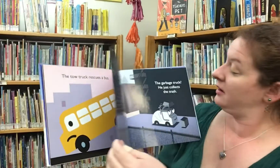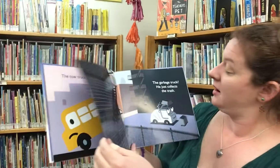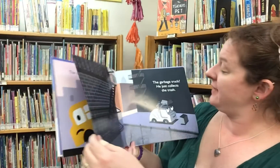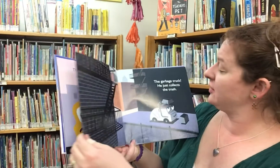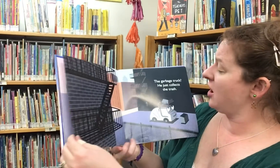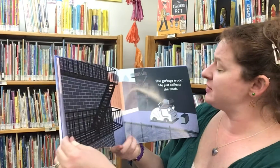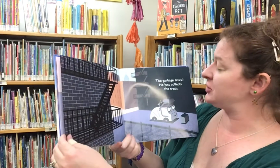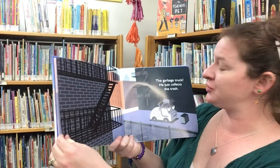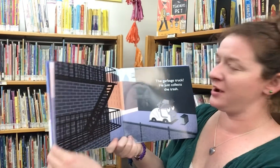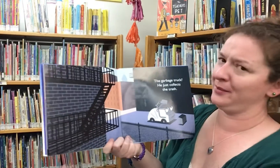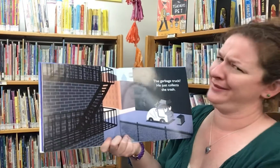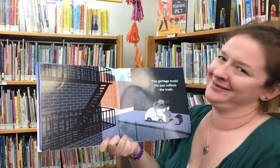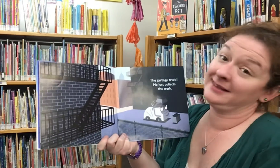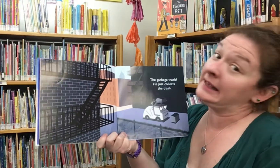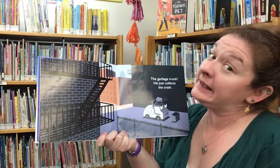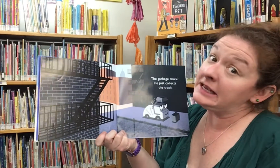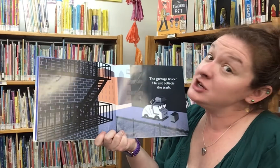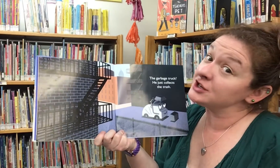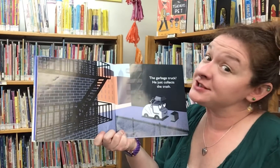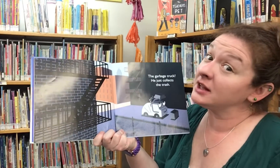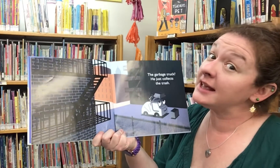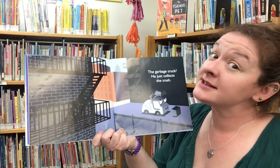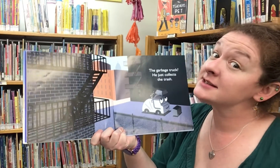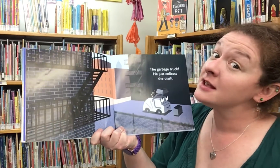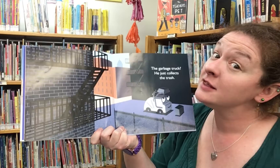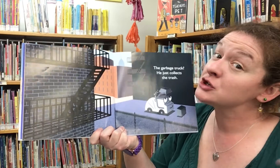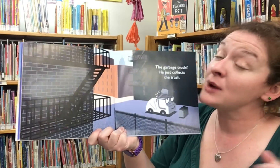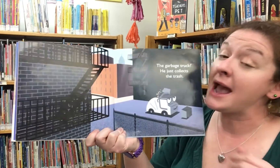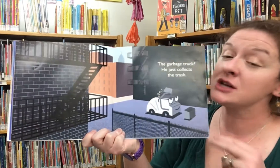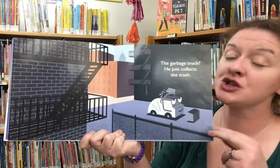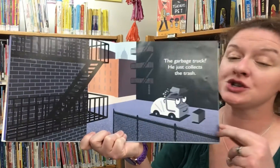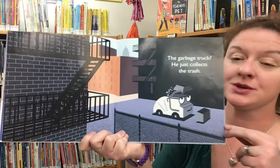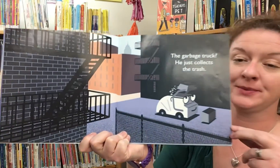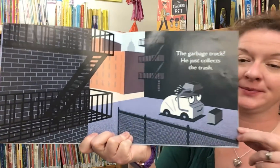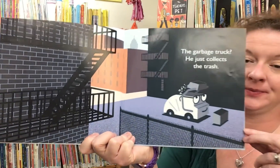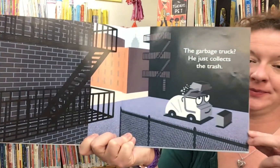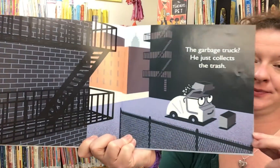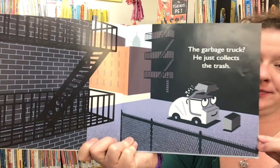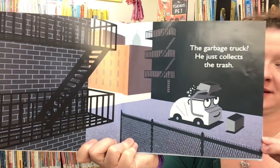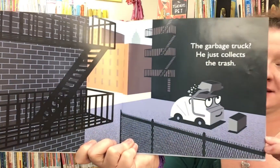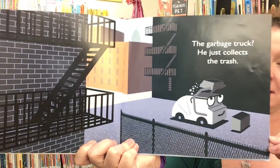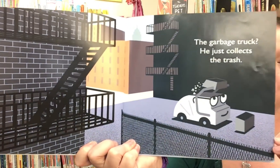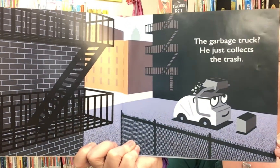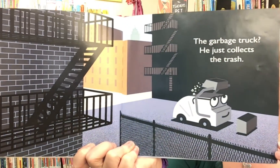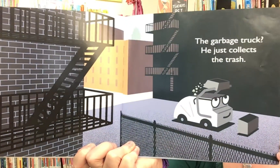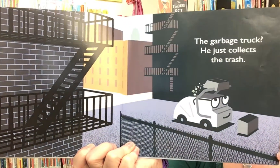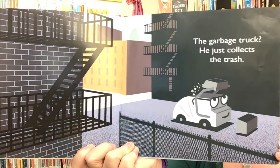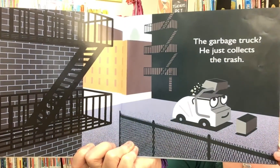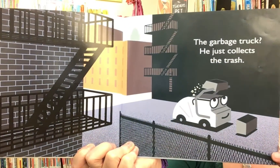And the garbage truck, well, he just collects the trash. That's another fun T word.